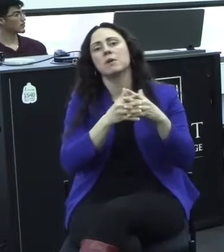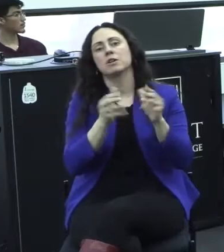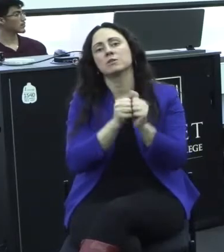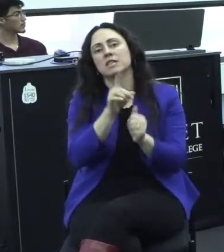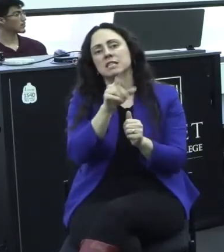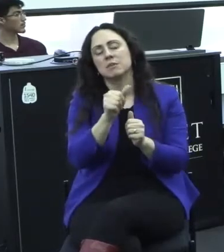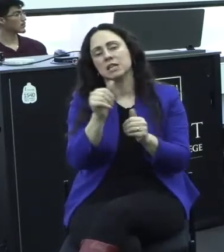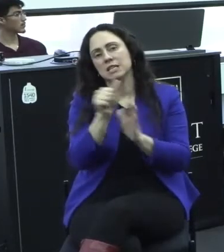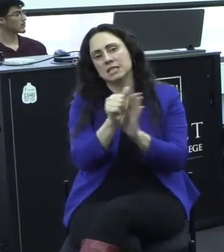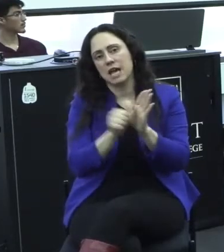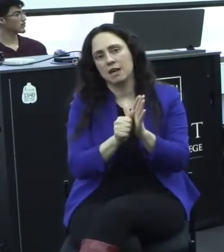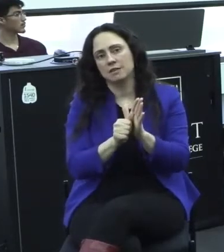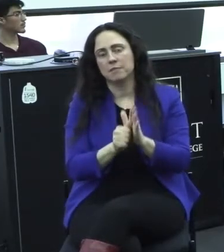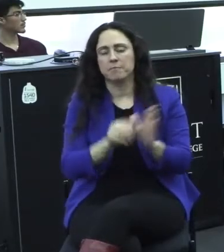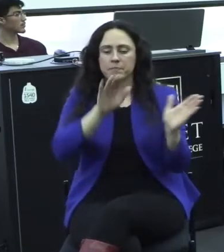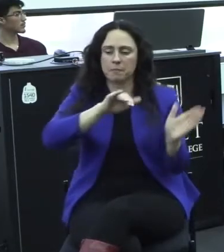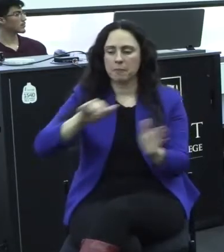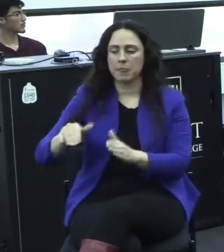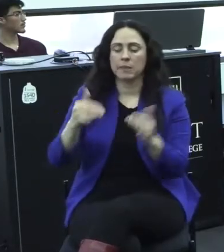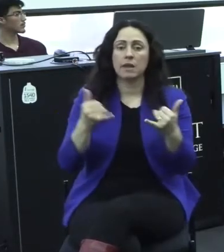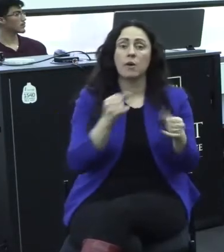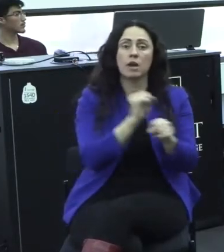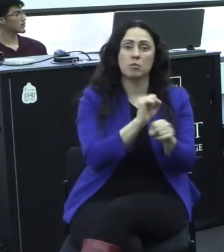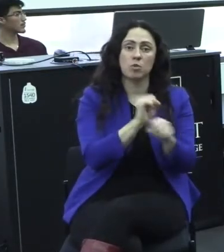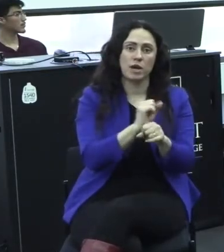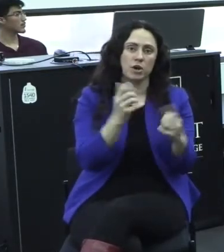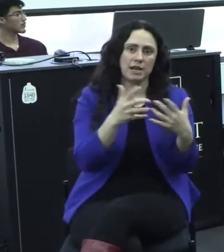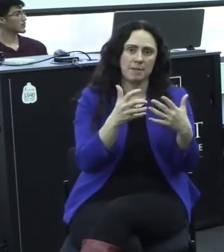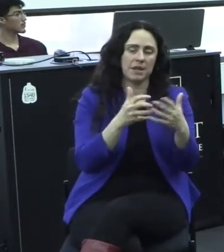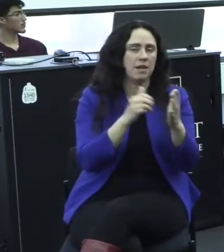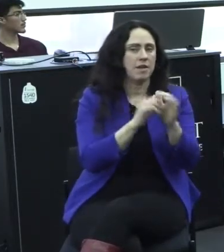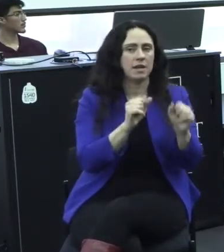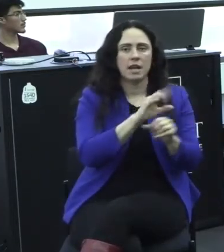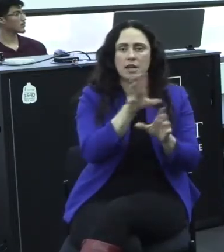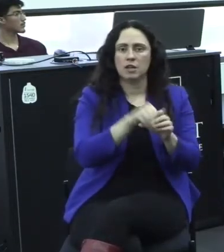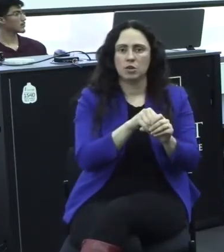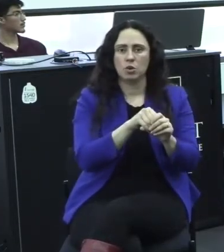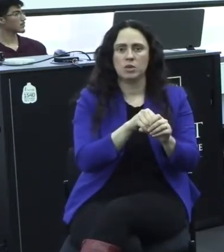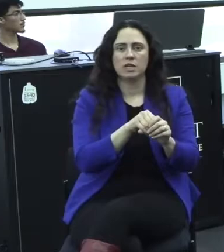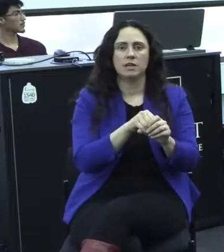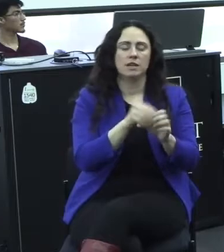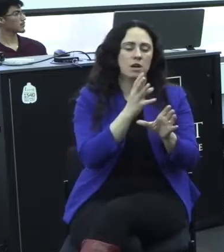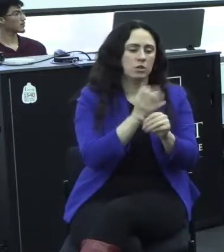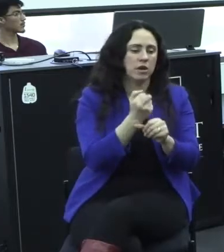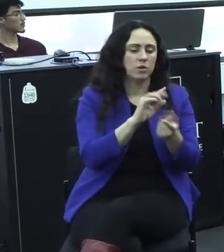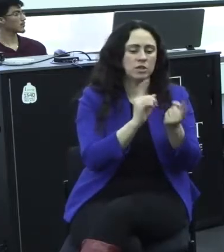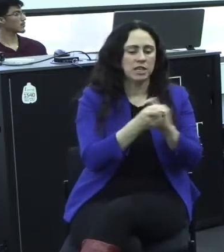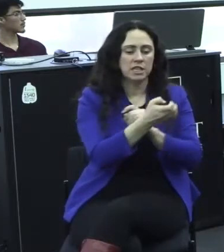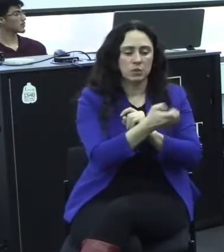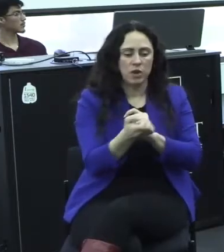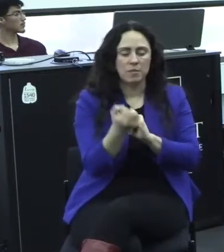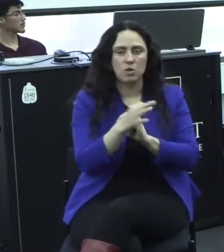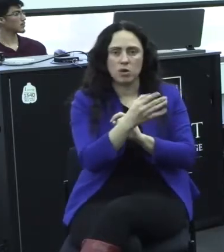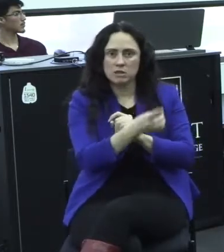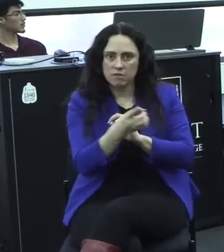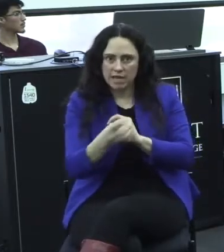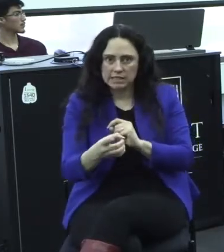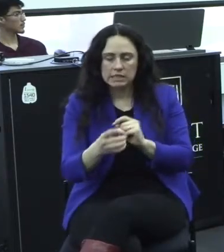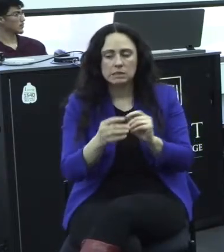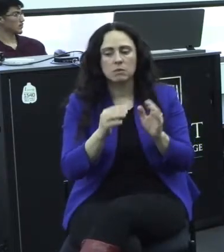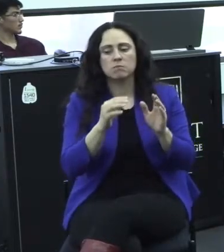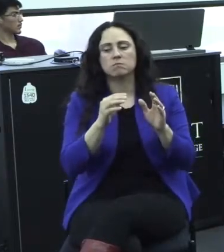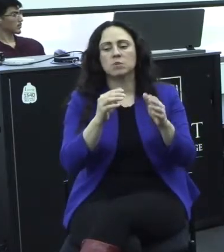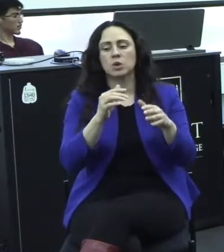And now turning to employer accommodations, this can include acquiring or changing equipment or devices,